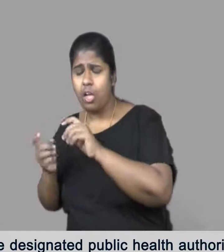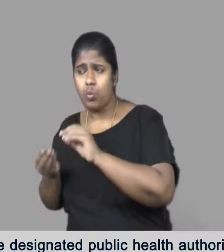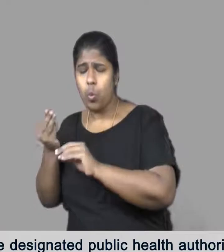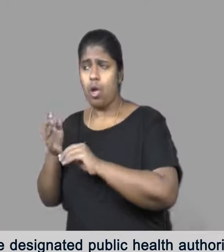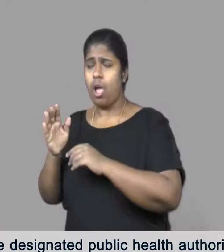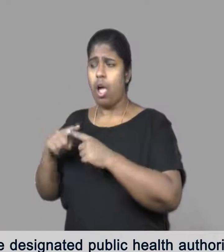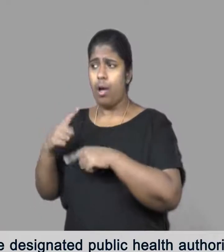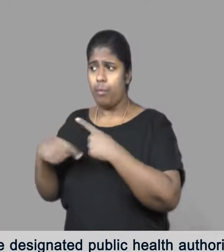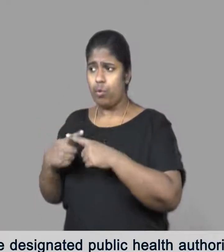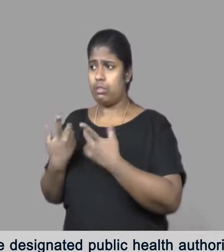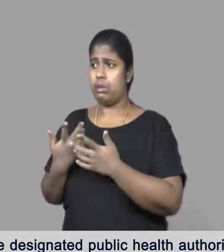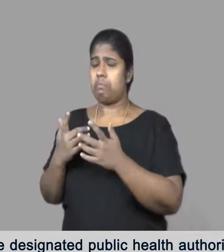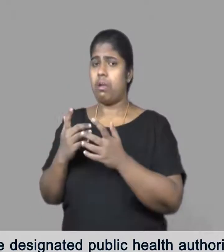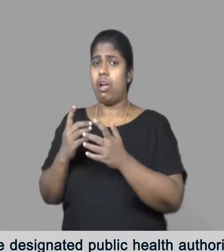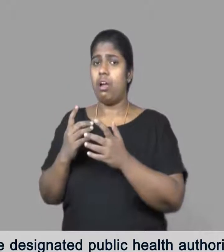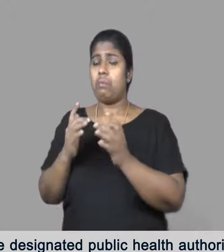treating physician,